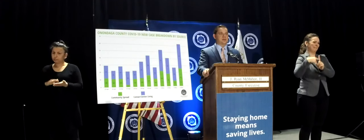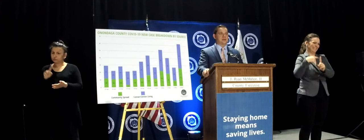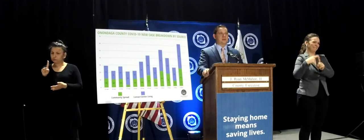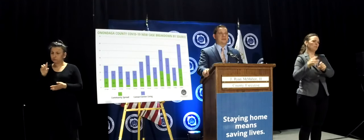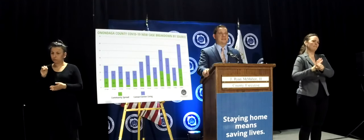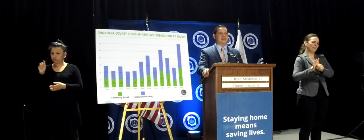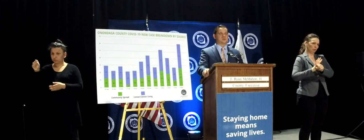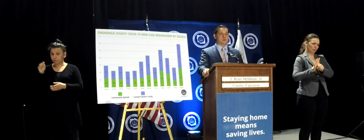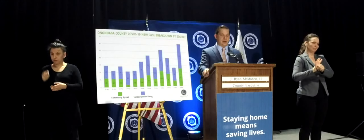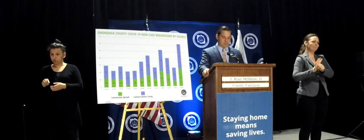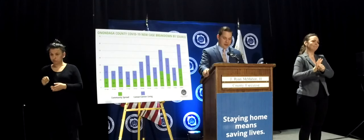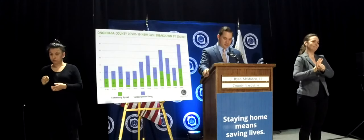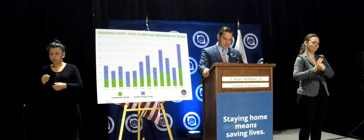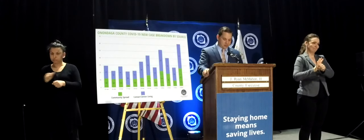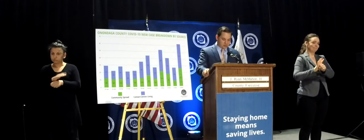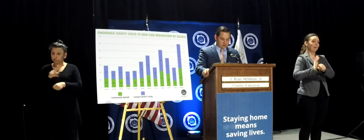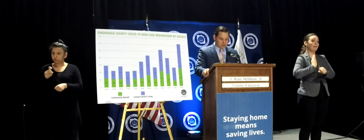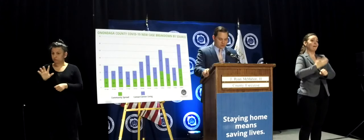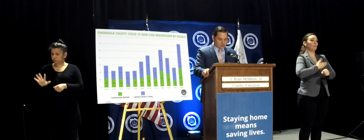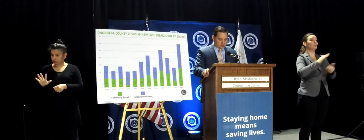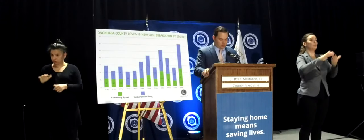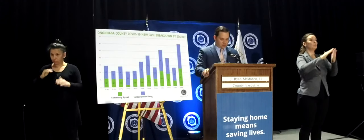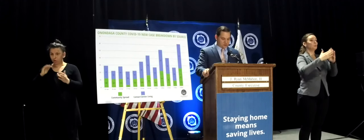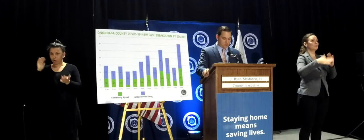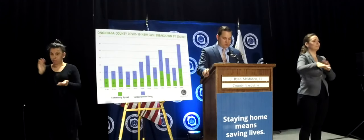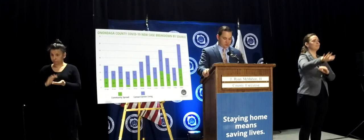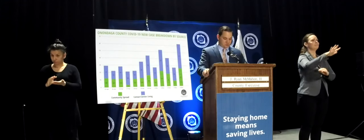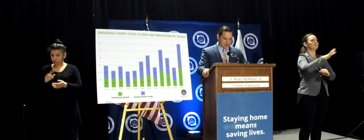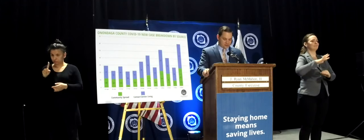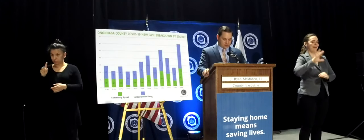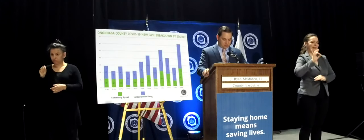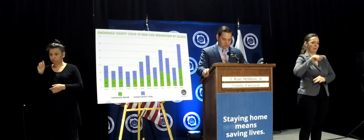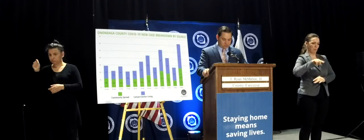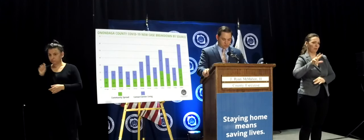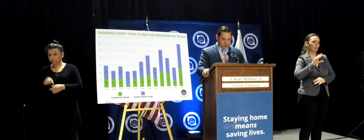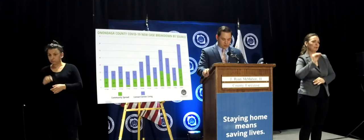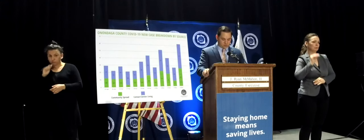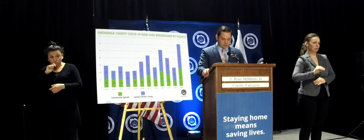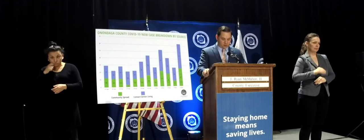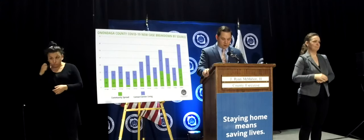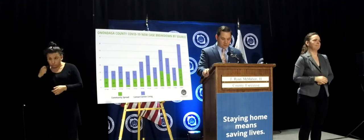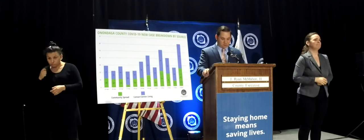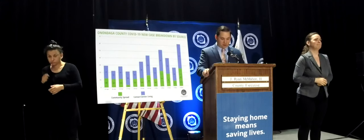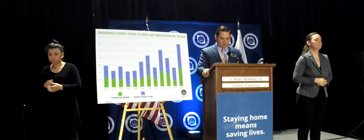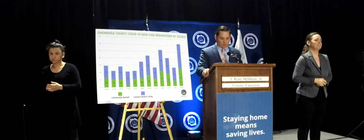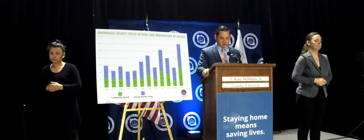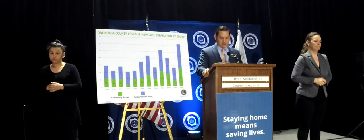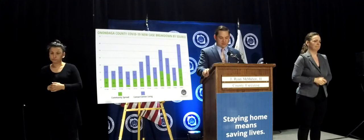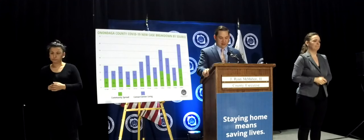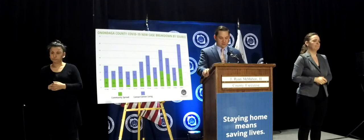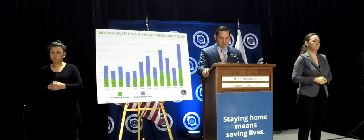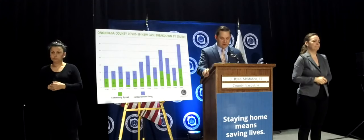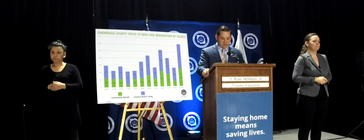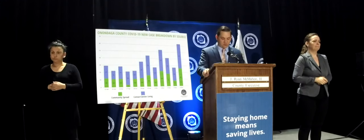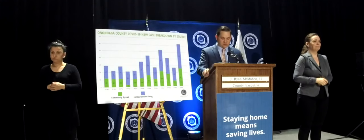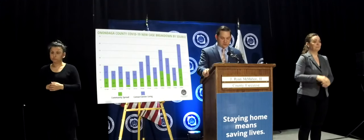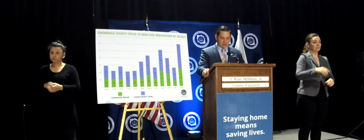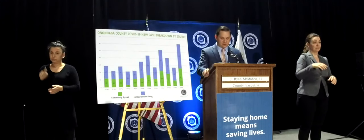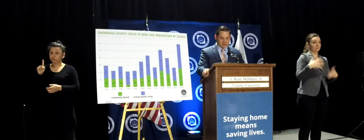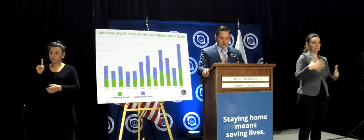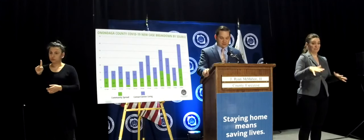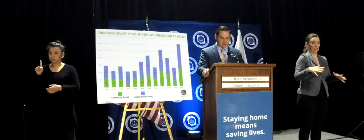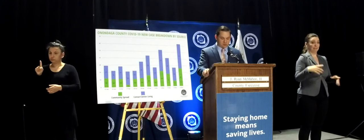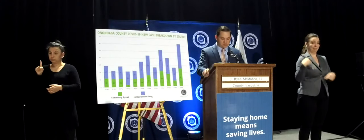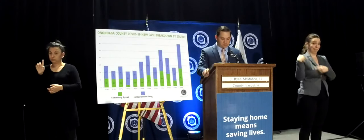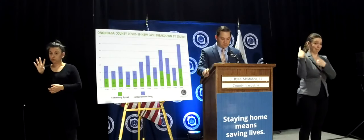cases related to how many tests we got back. So let's go over some testing numbers. So far, there's been